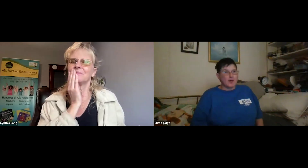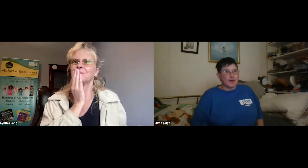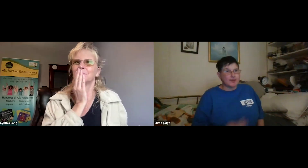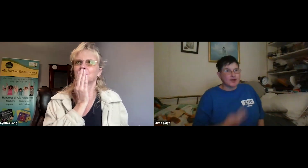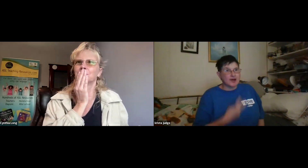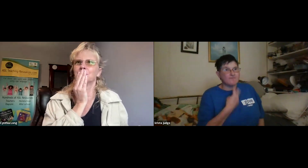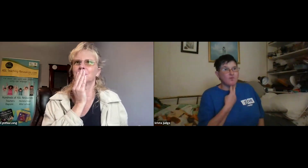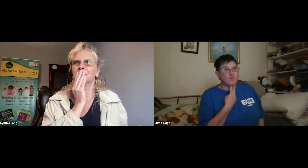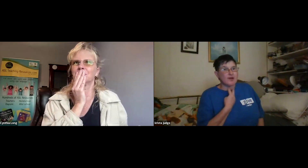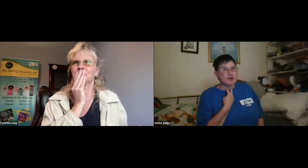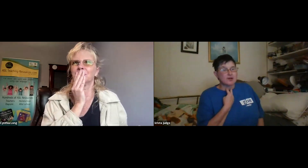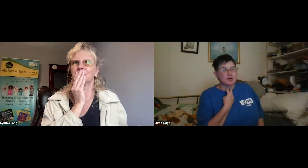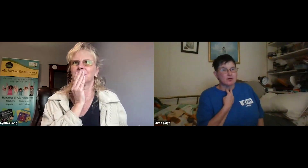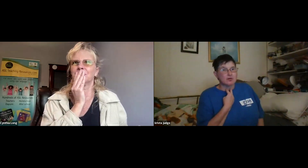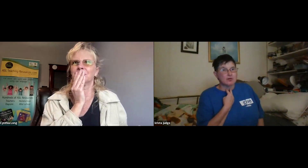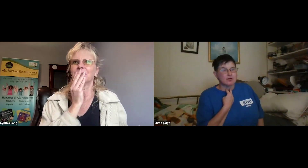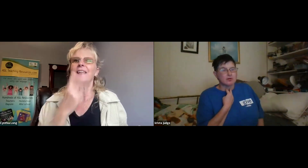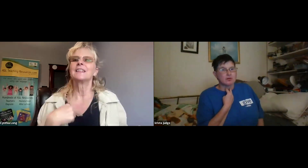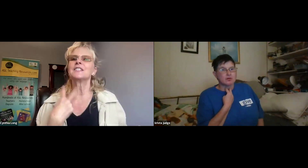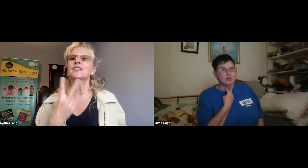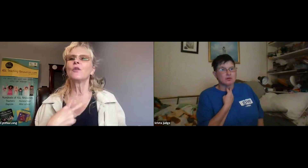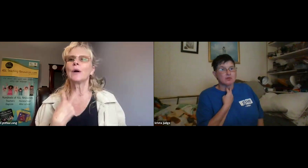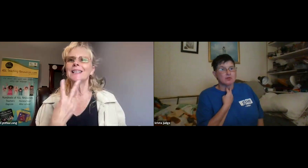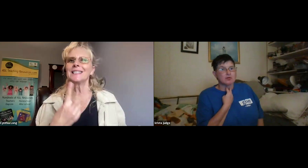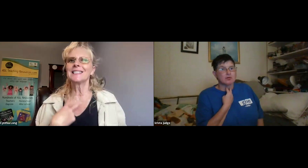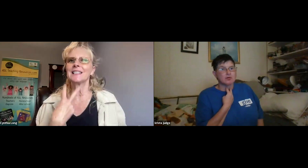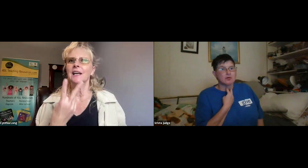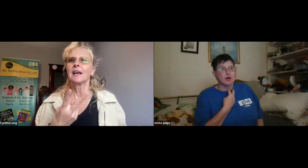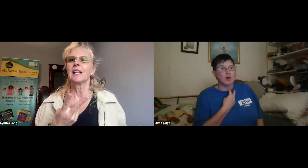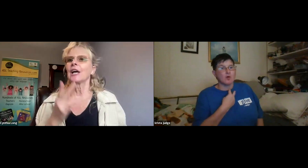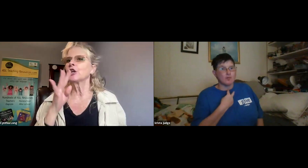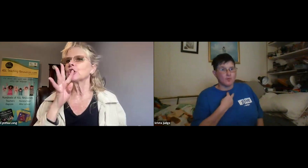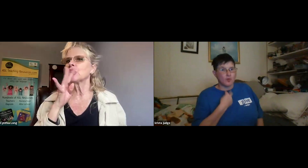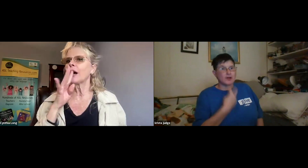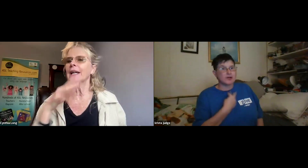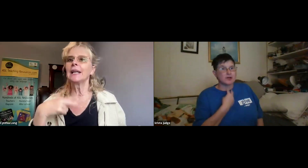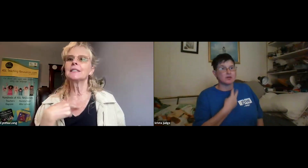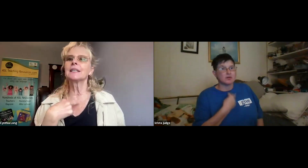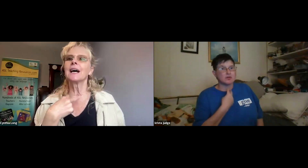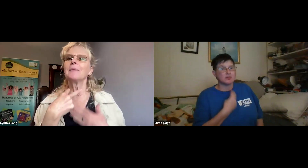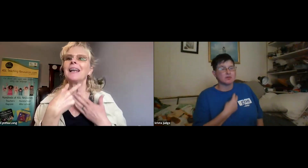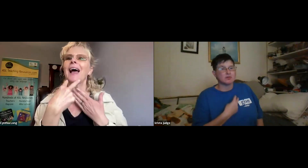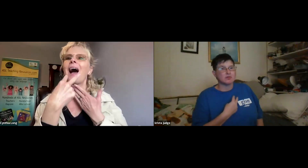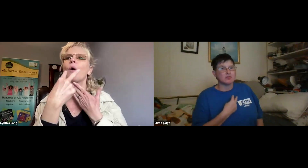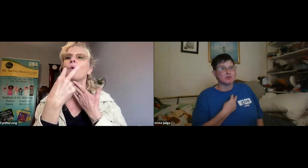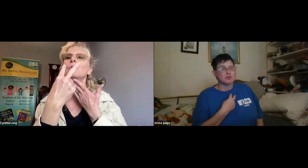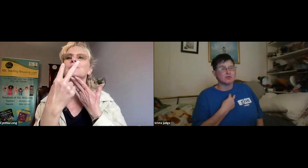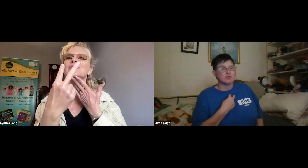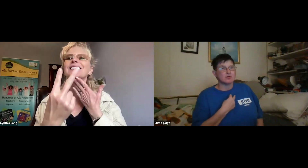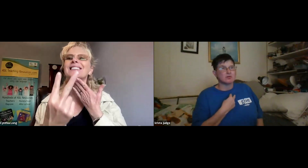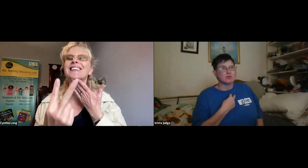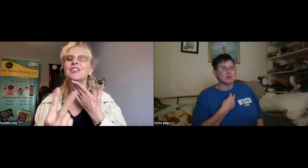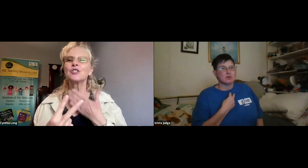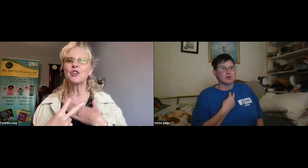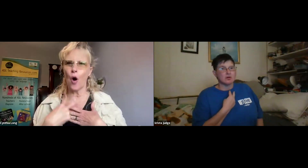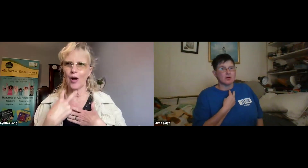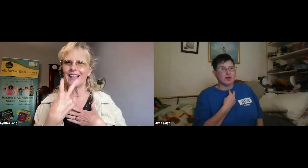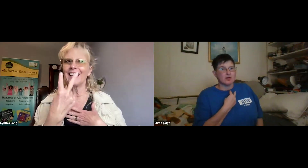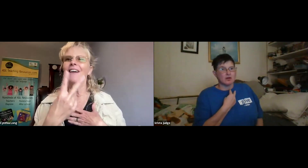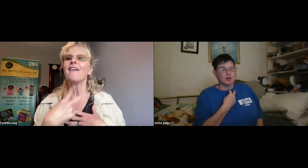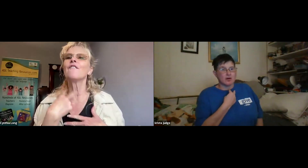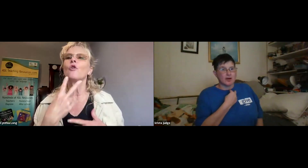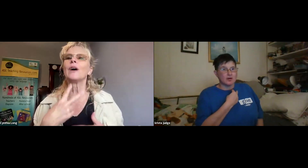I thought like this is voice. This is voice. Oh, voice. You're talking, it's coming out, then